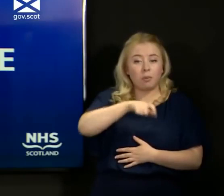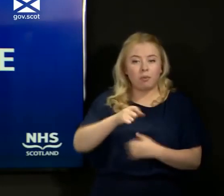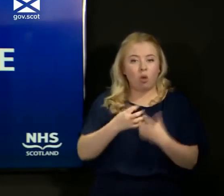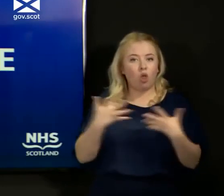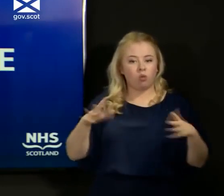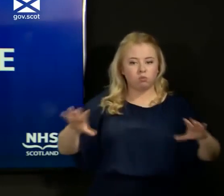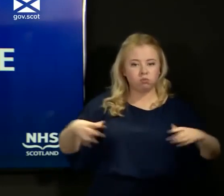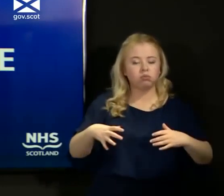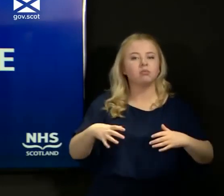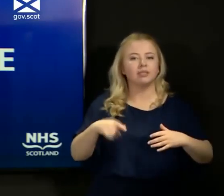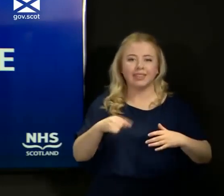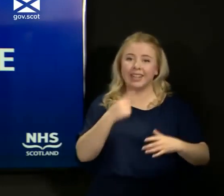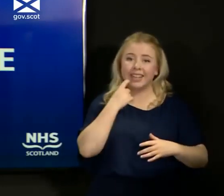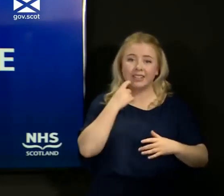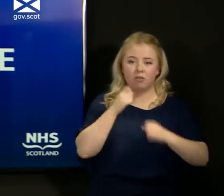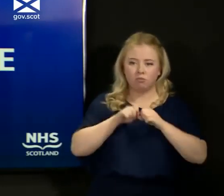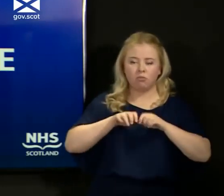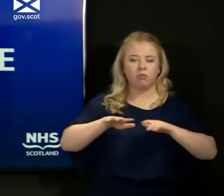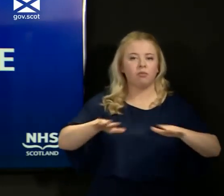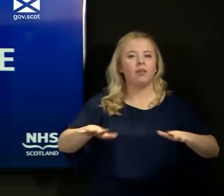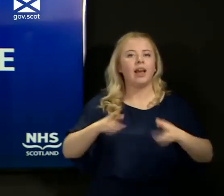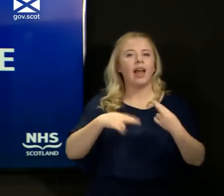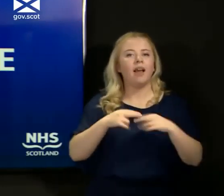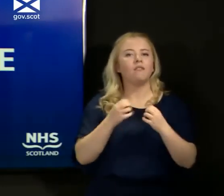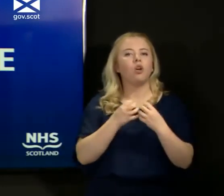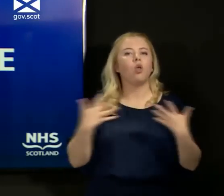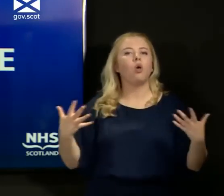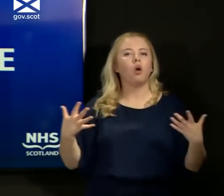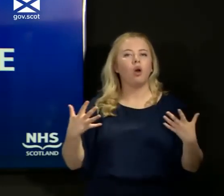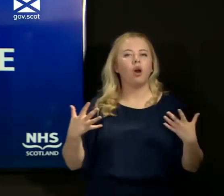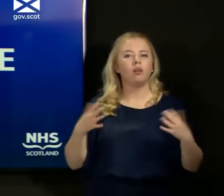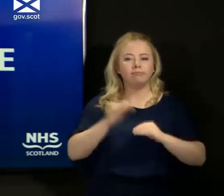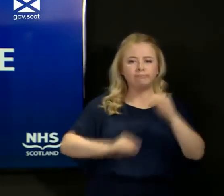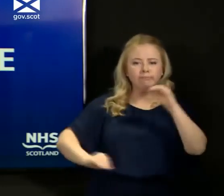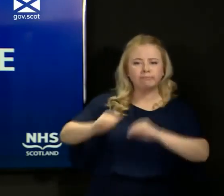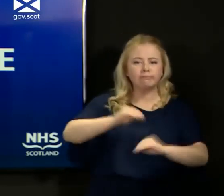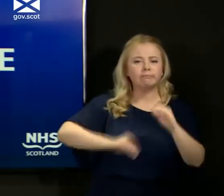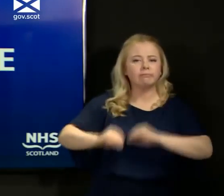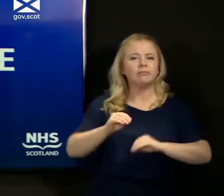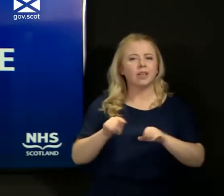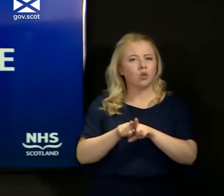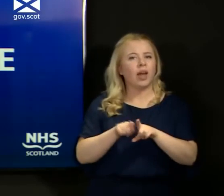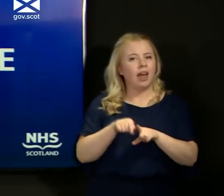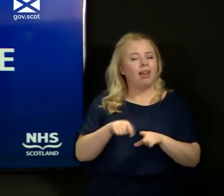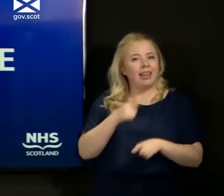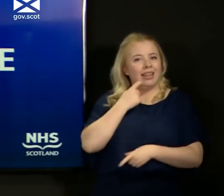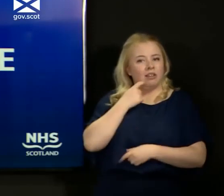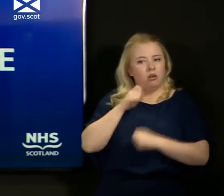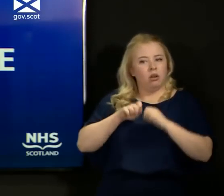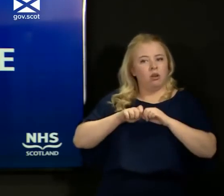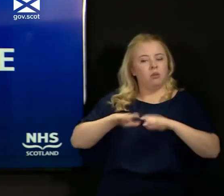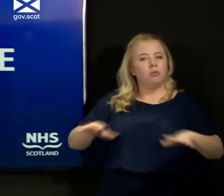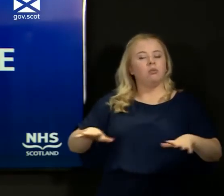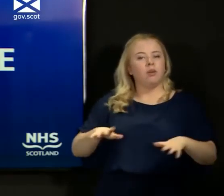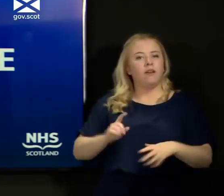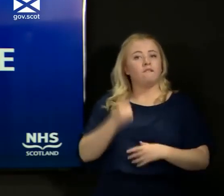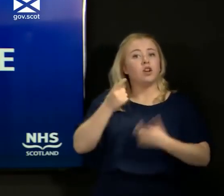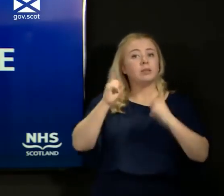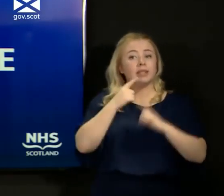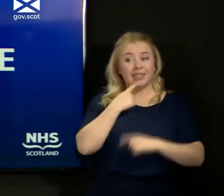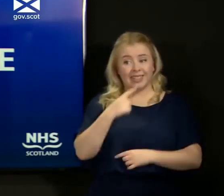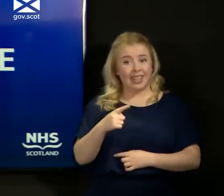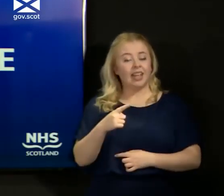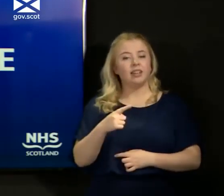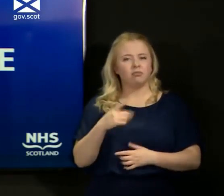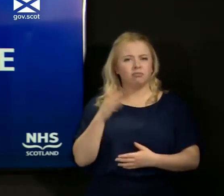particularly where there are a lot of kind of movements around about that institution as well. As the First Minister has already outlined,